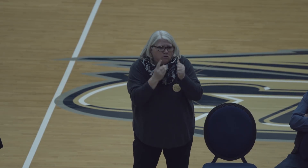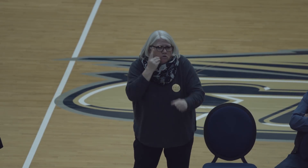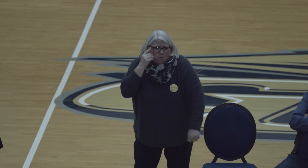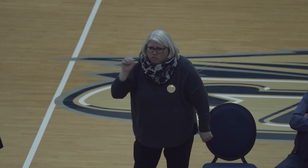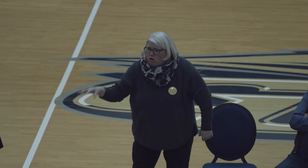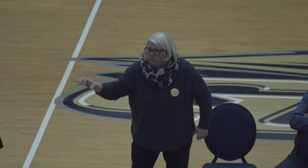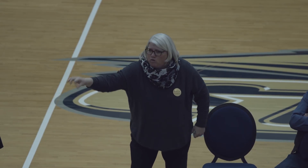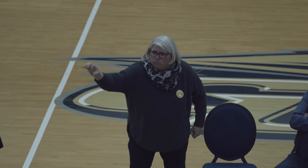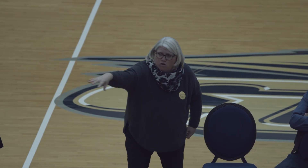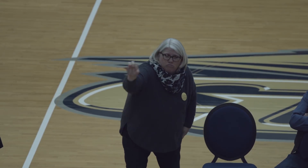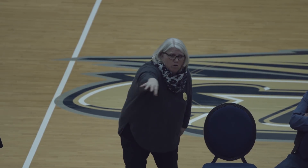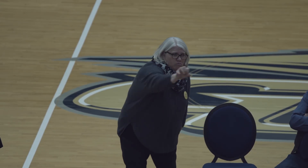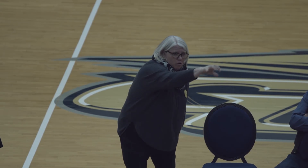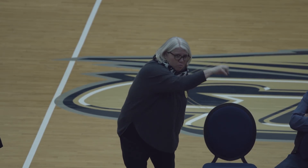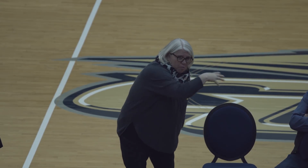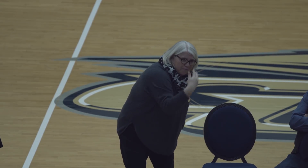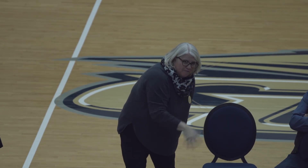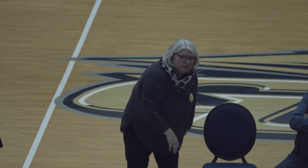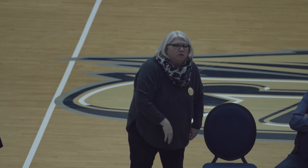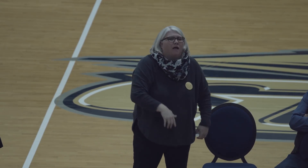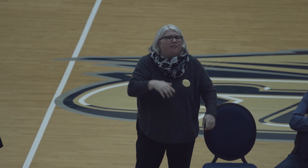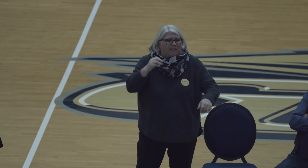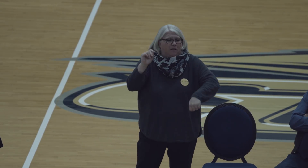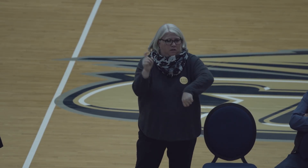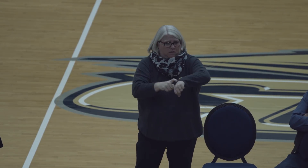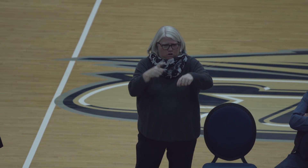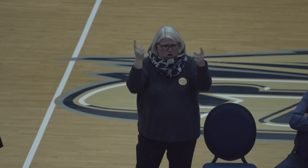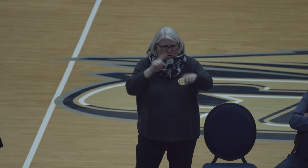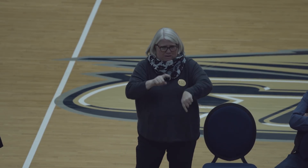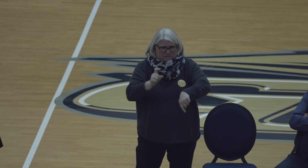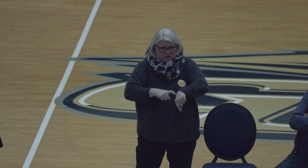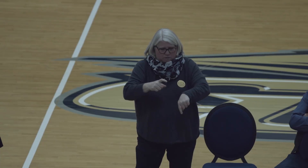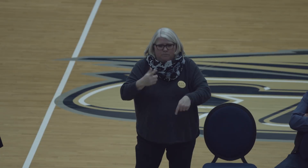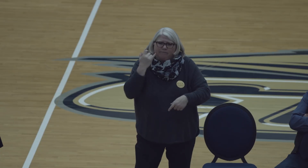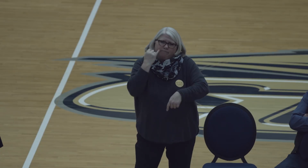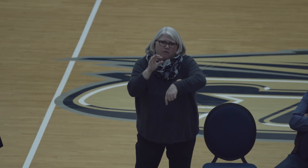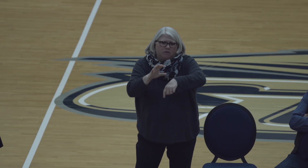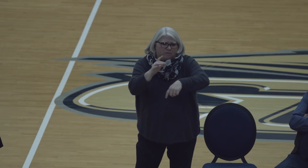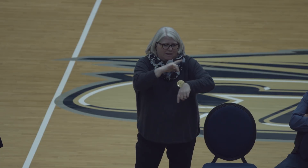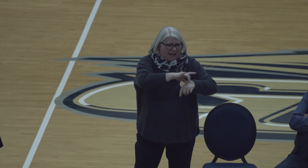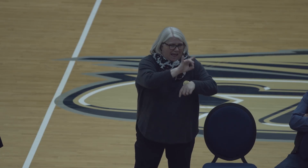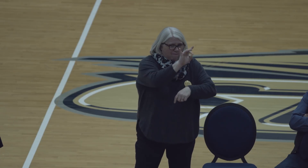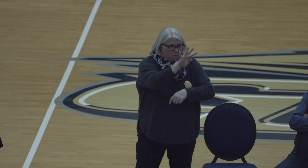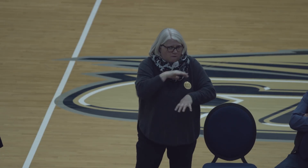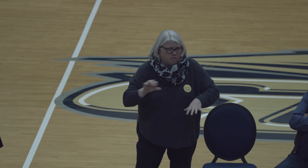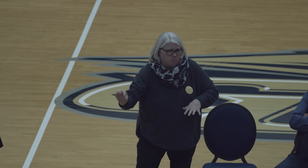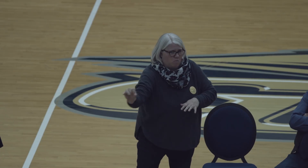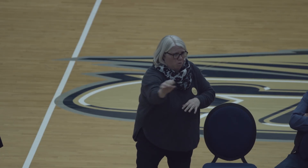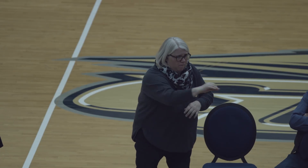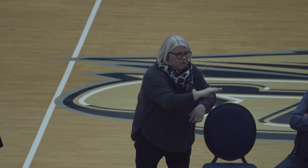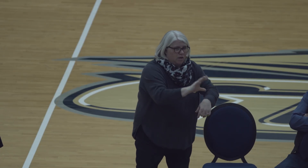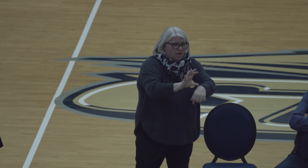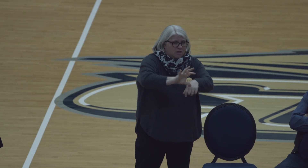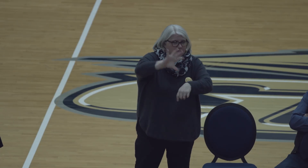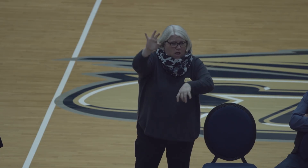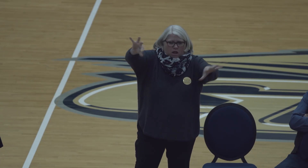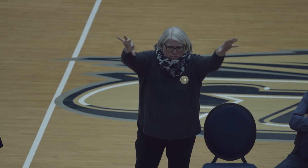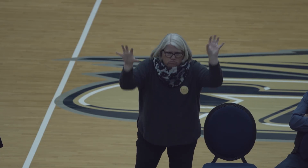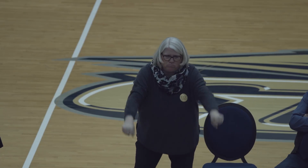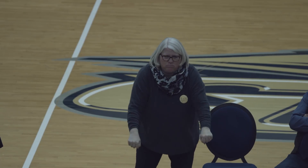off and dropped people off in their various dorms. And at the agreed upon time, you know, so we dropped everybody off at